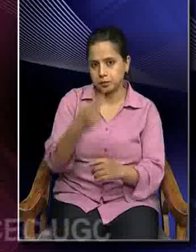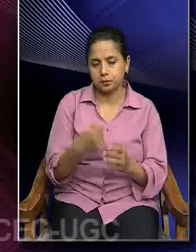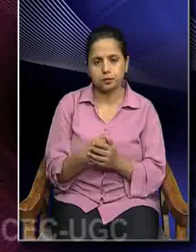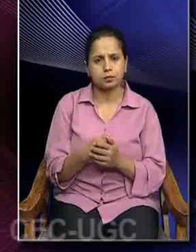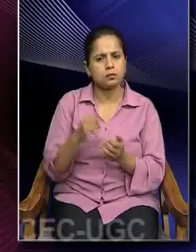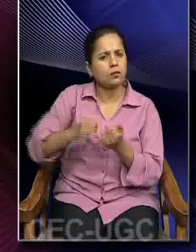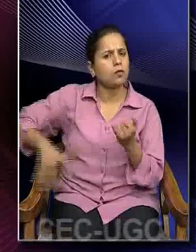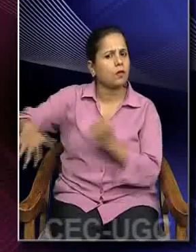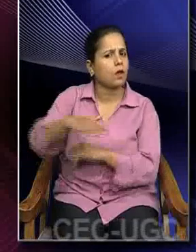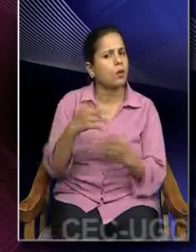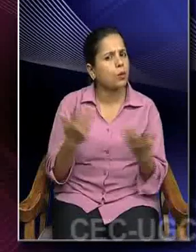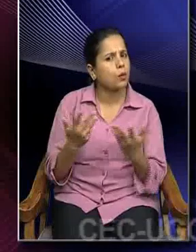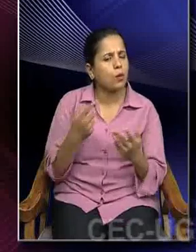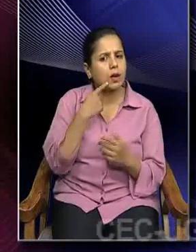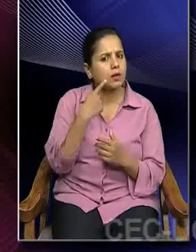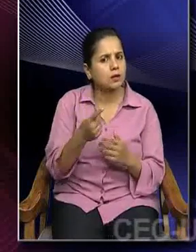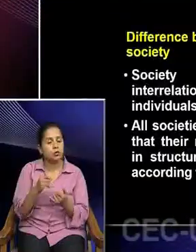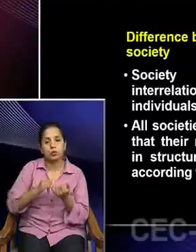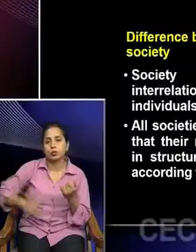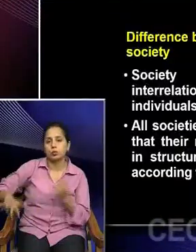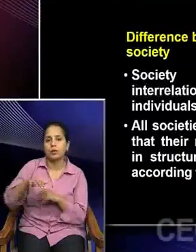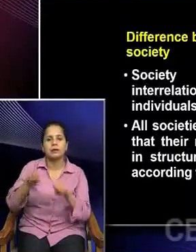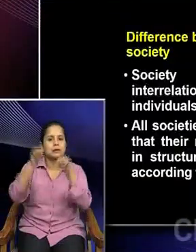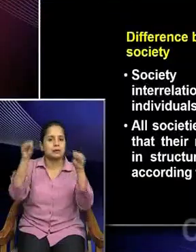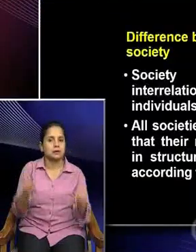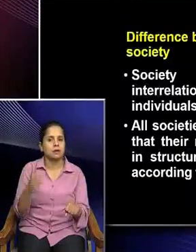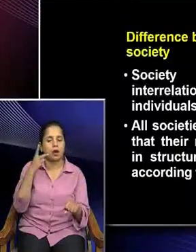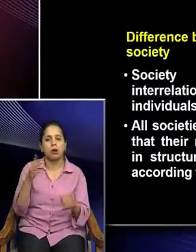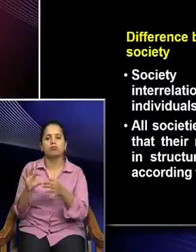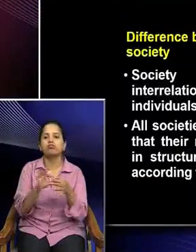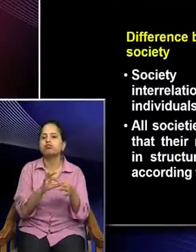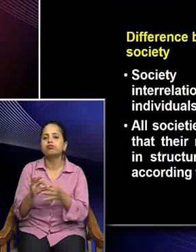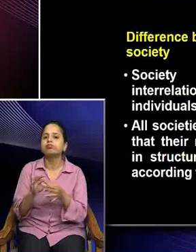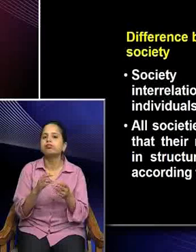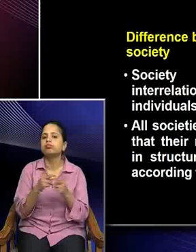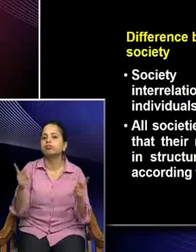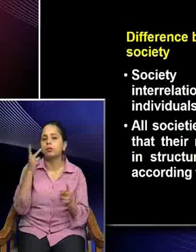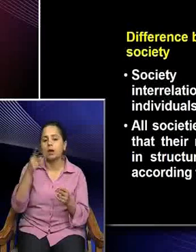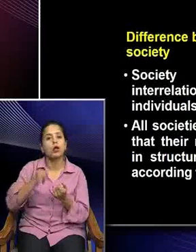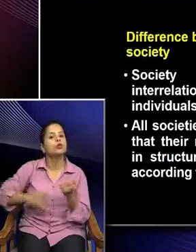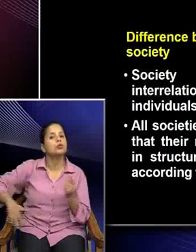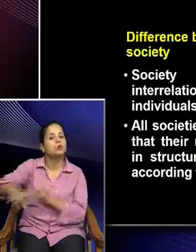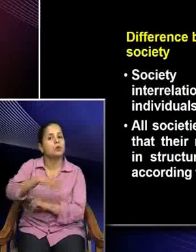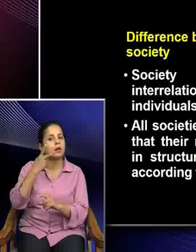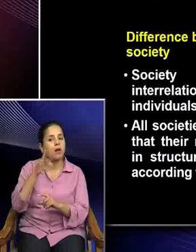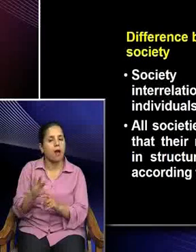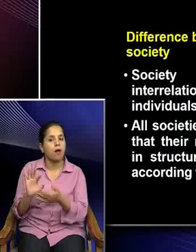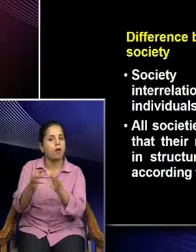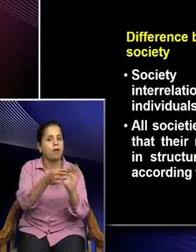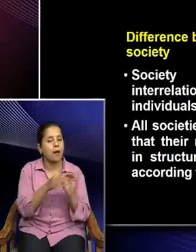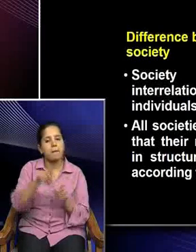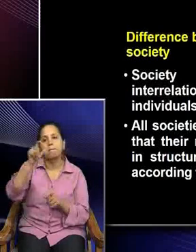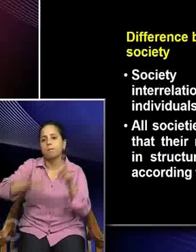is society? Society is a system of interrelationships. Society is a network of